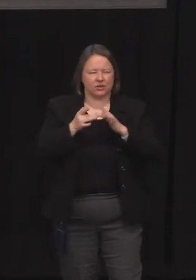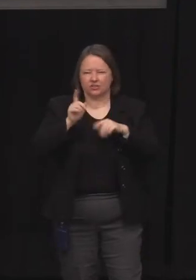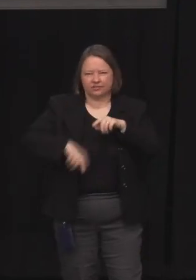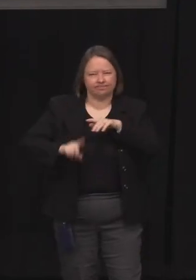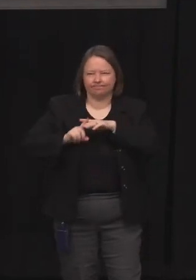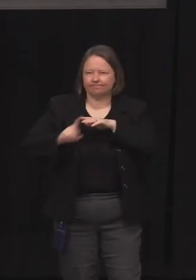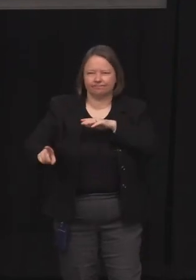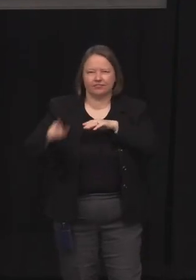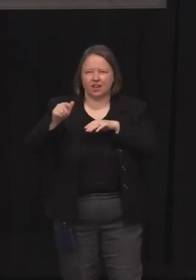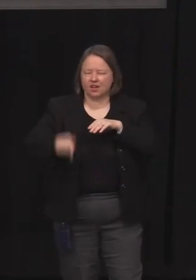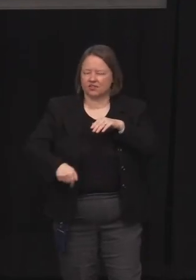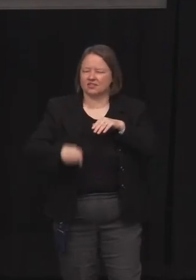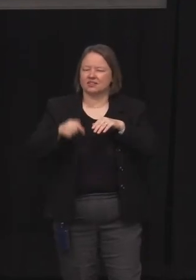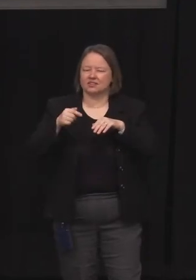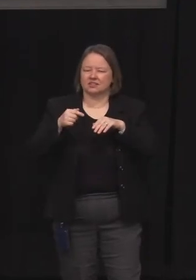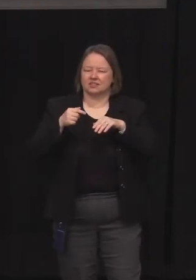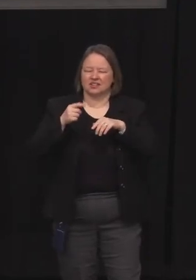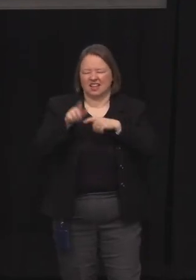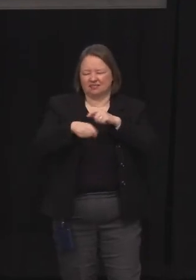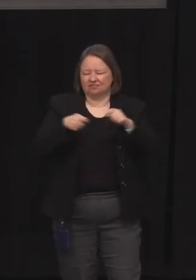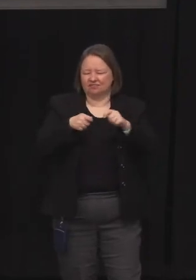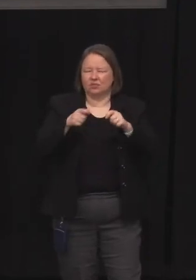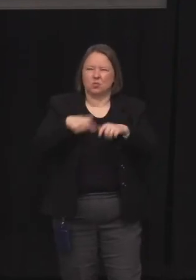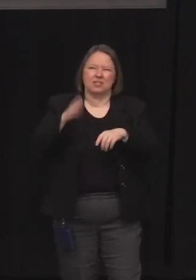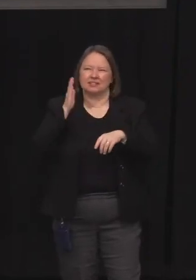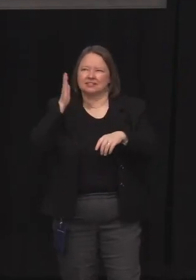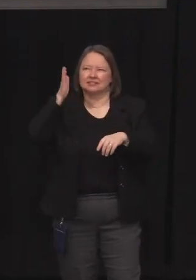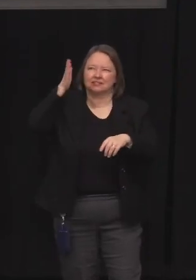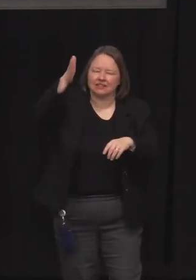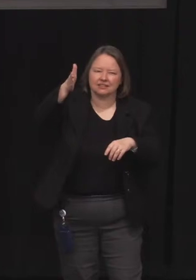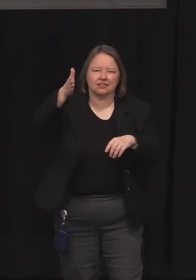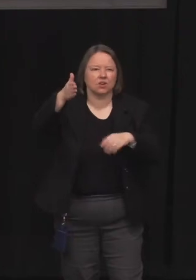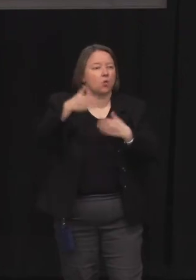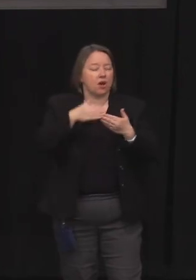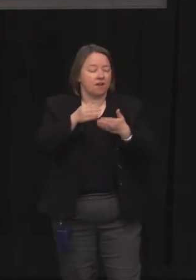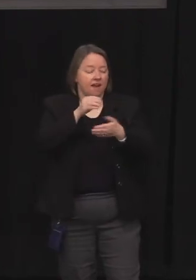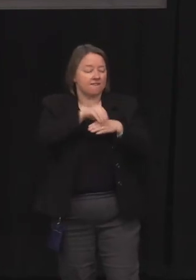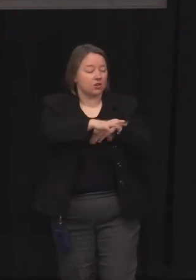mutuality tied in a single garment of destiny. Whatever affects one